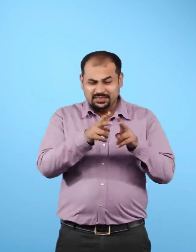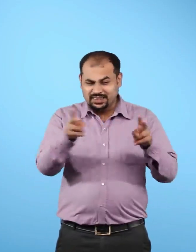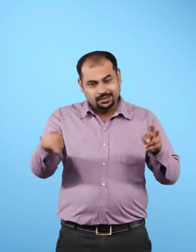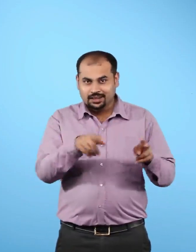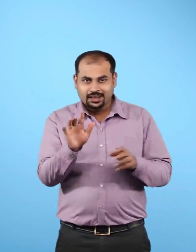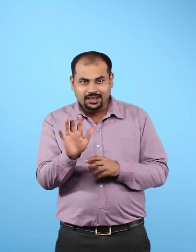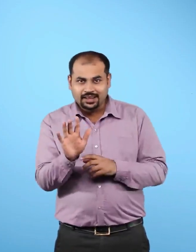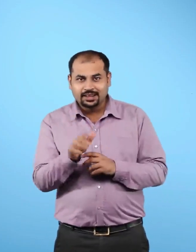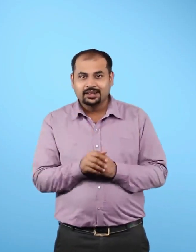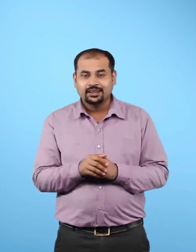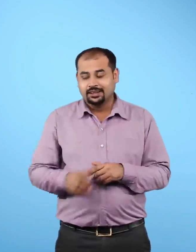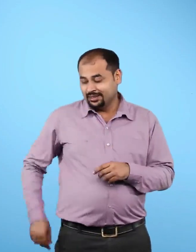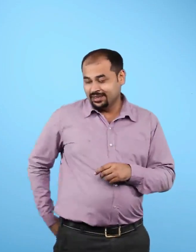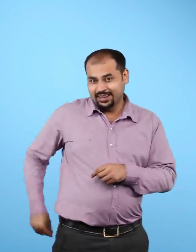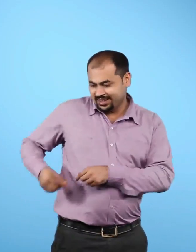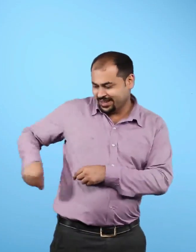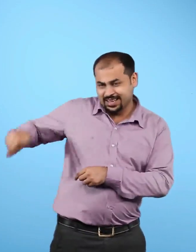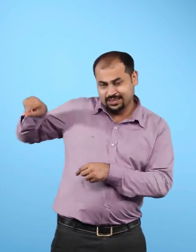Whose tail is the longest?